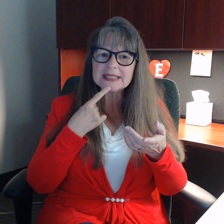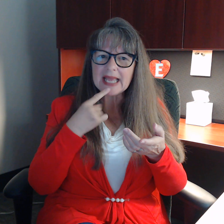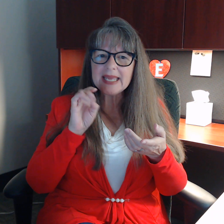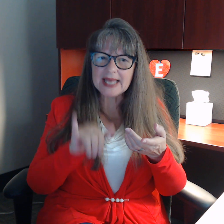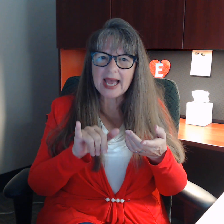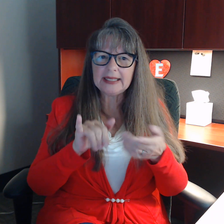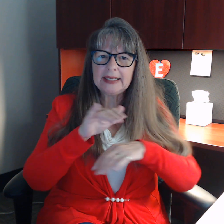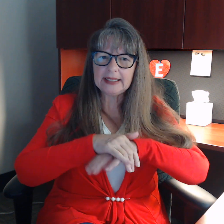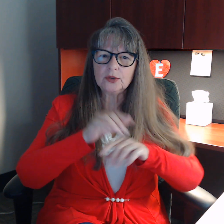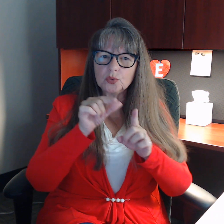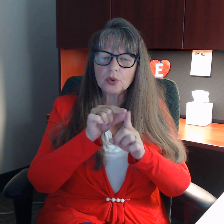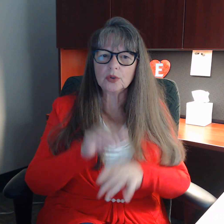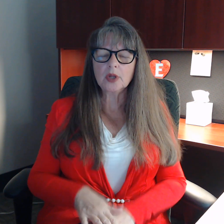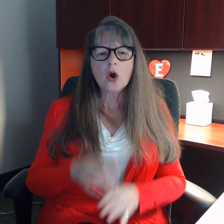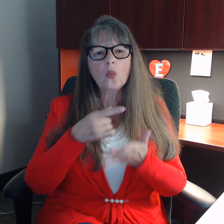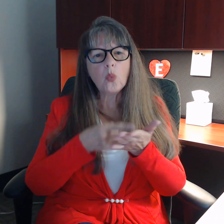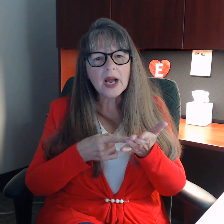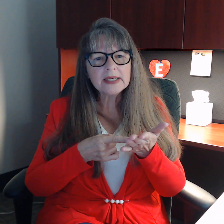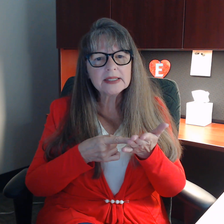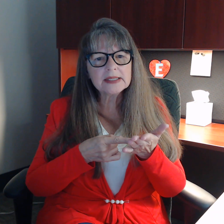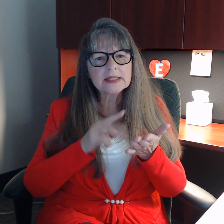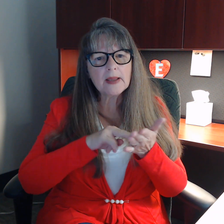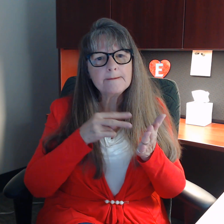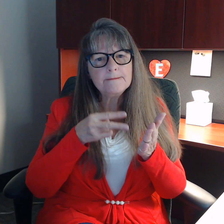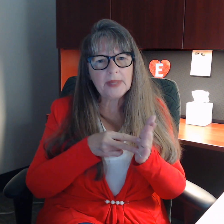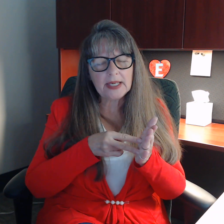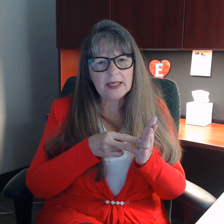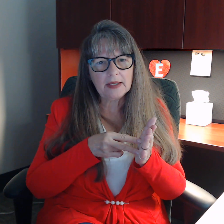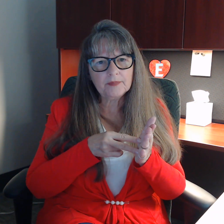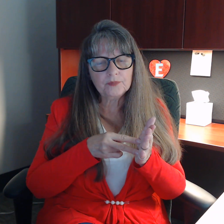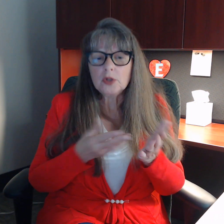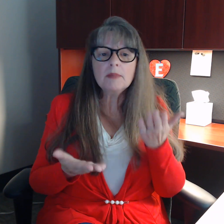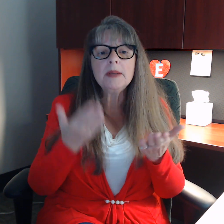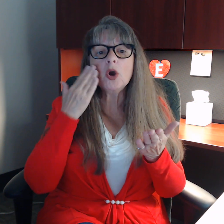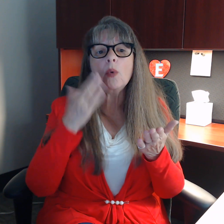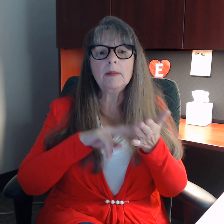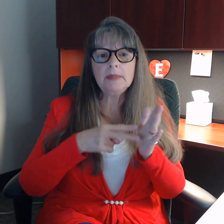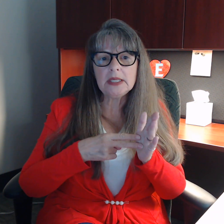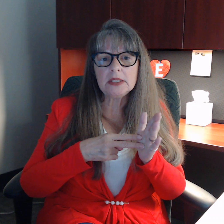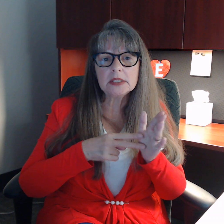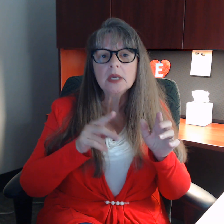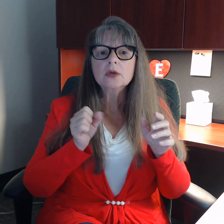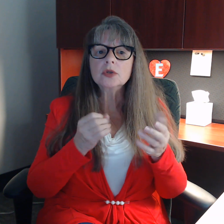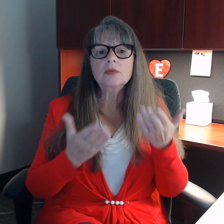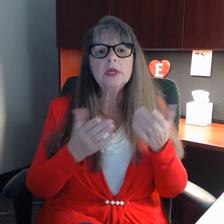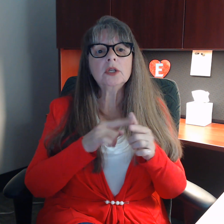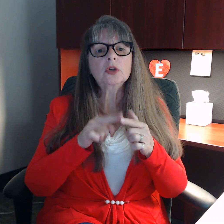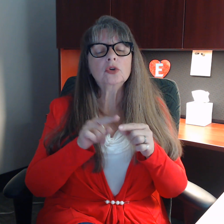say that English word, what does it mean? You maybe know what it means. So then